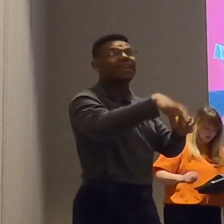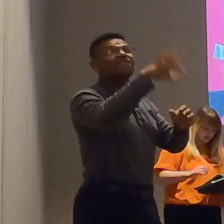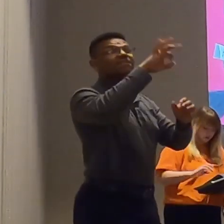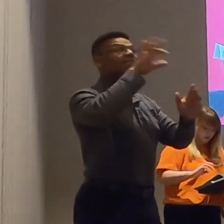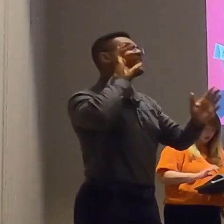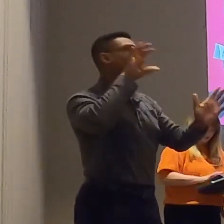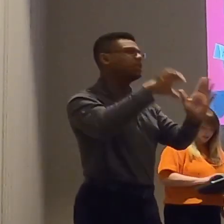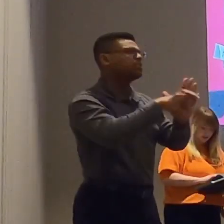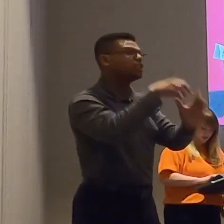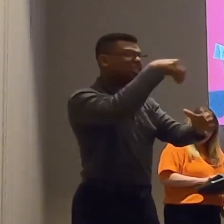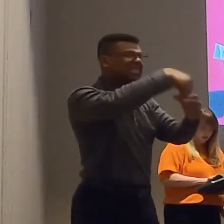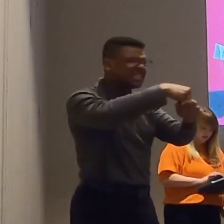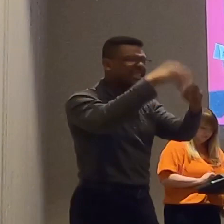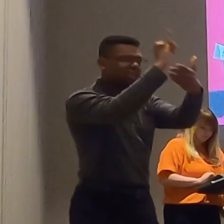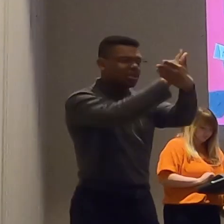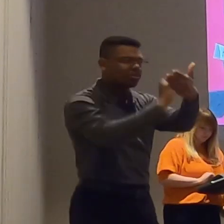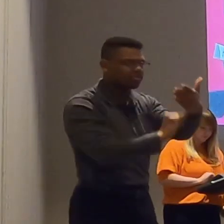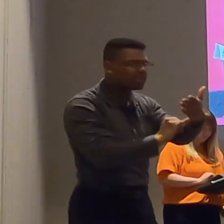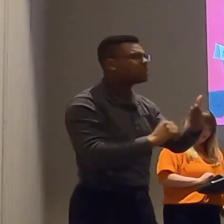into her works.